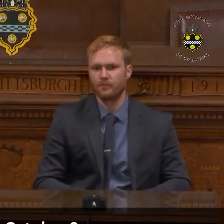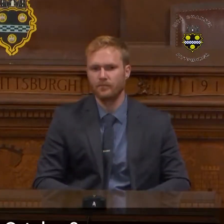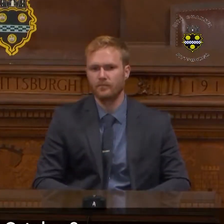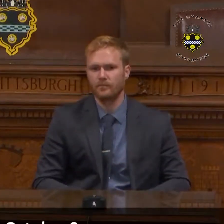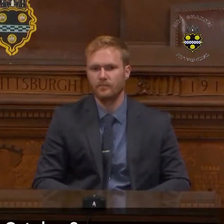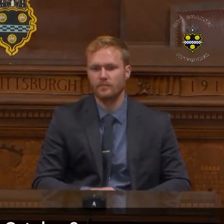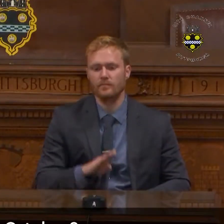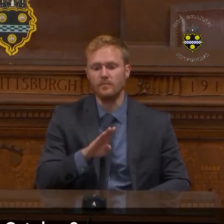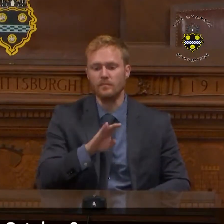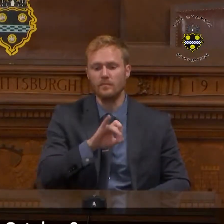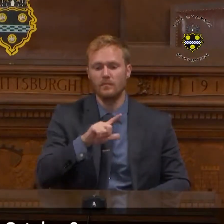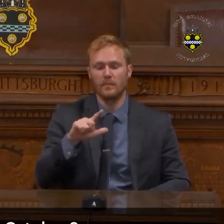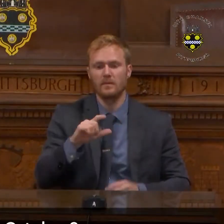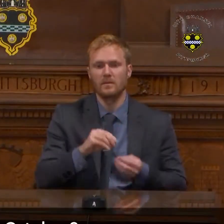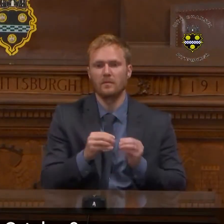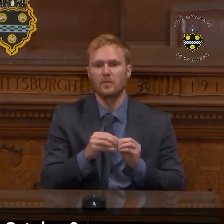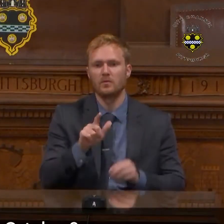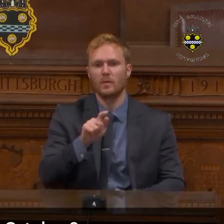2018. Bill number